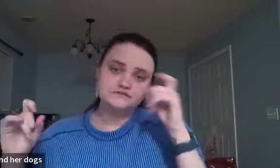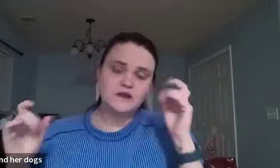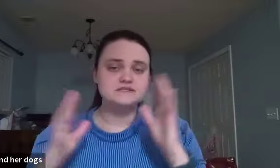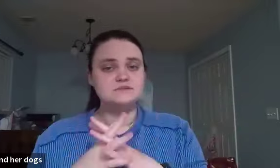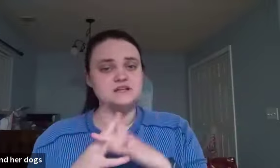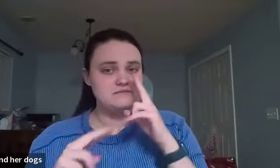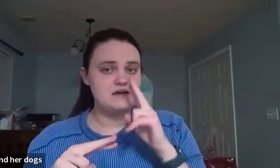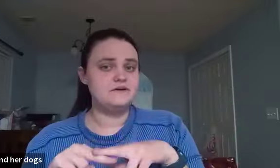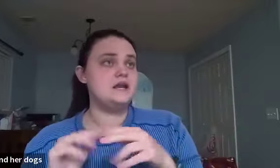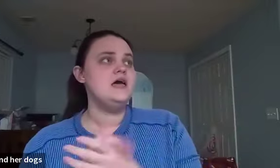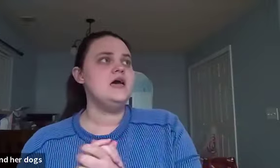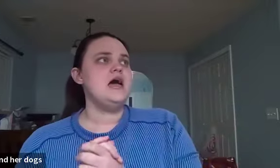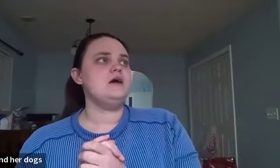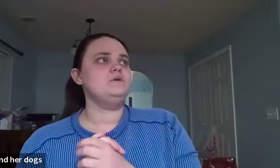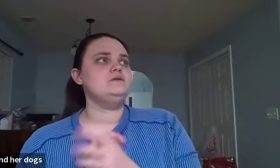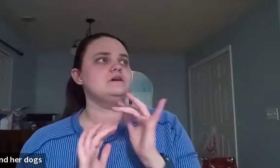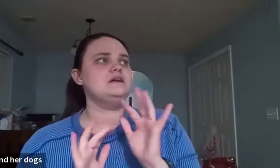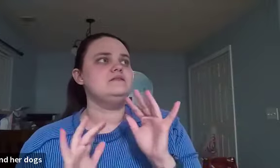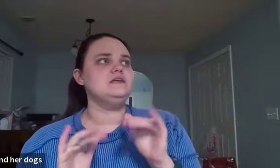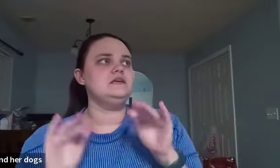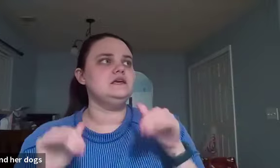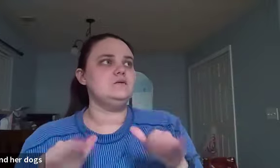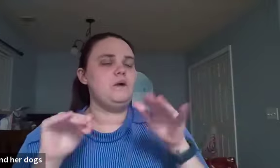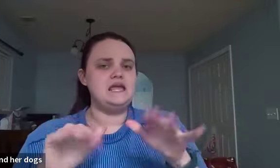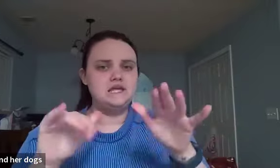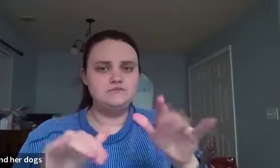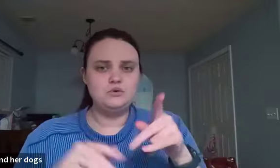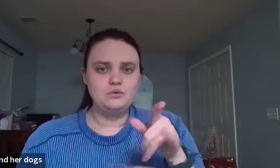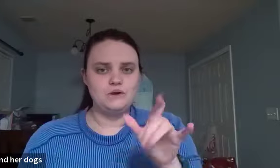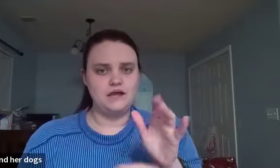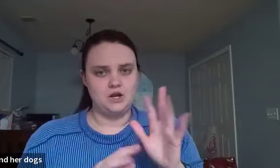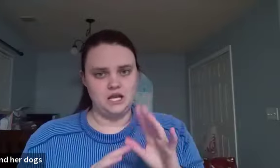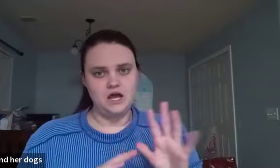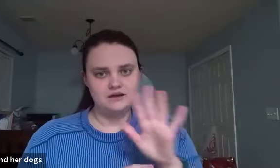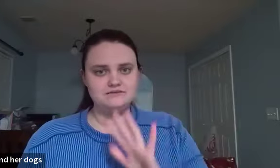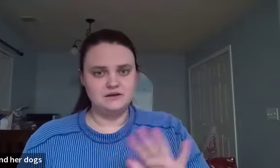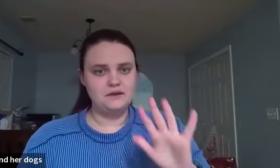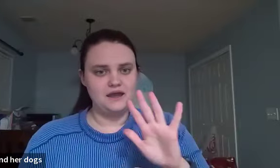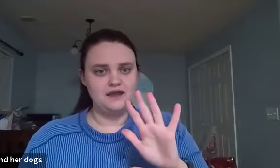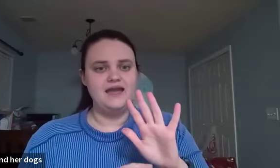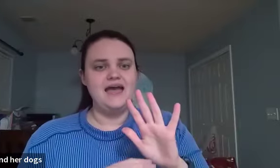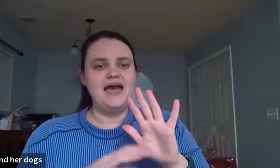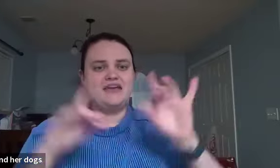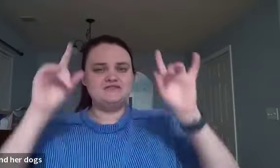know, have a summertime, have fun. And we were in the wave pool area, okay? And they had